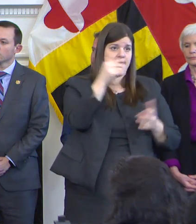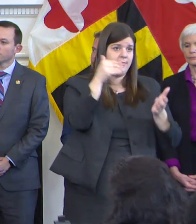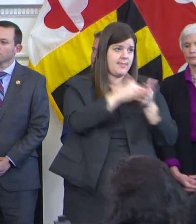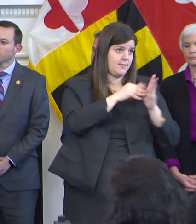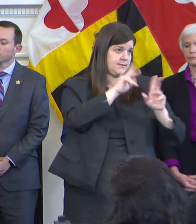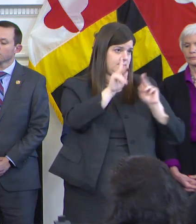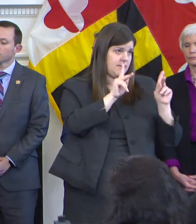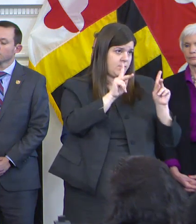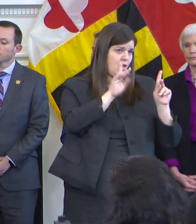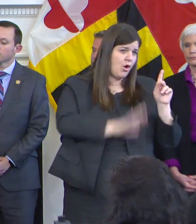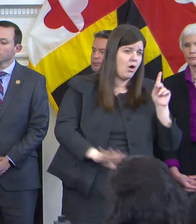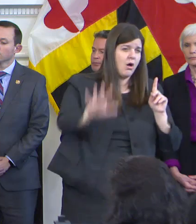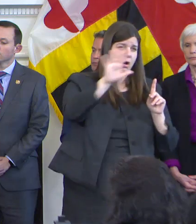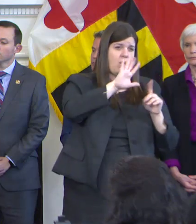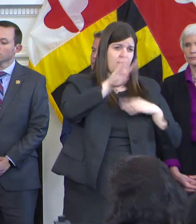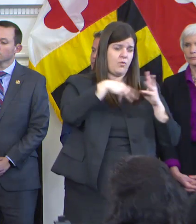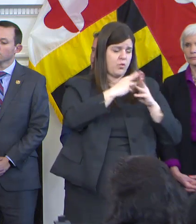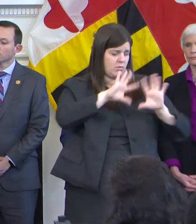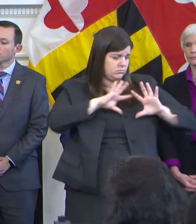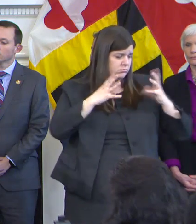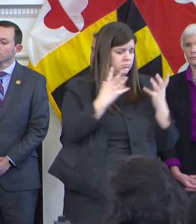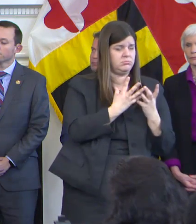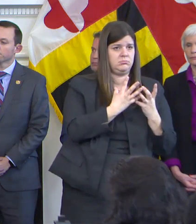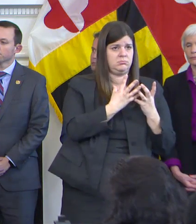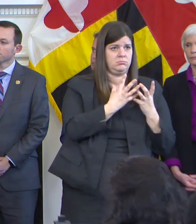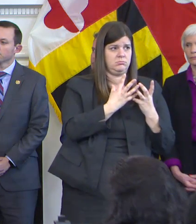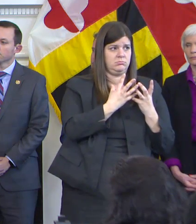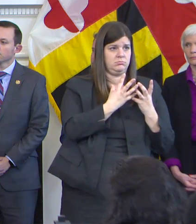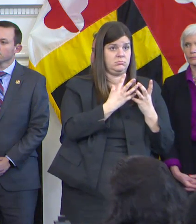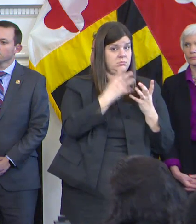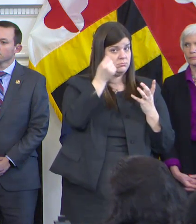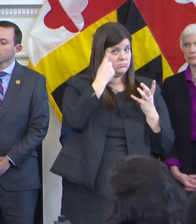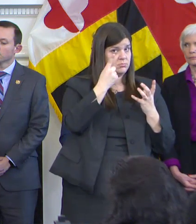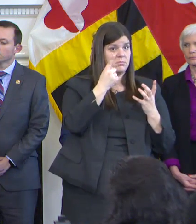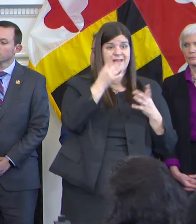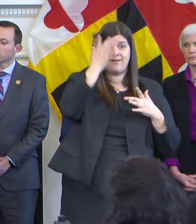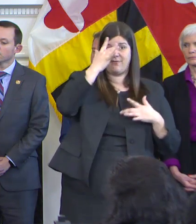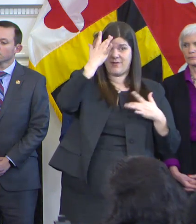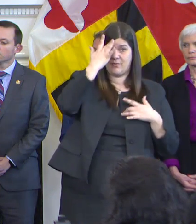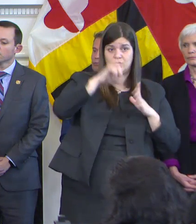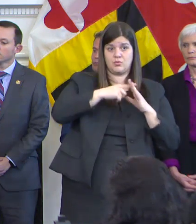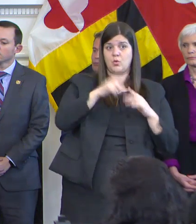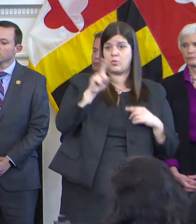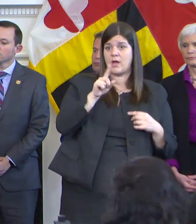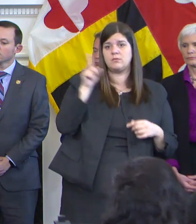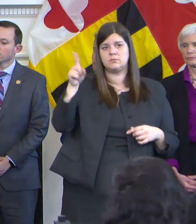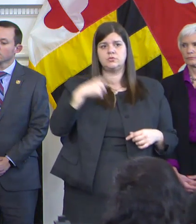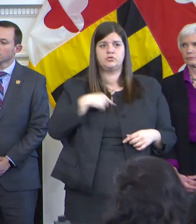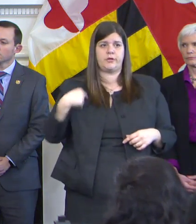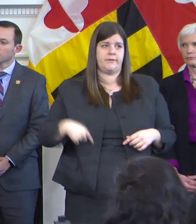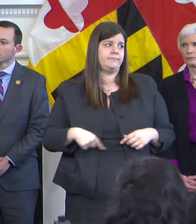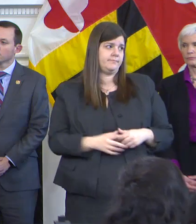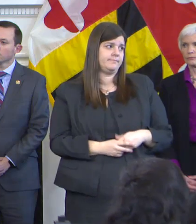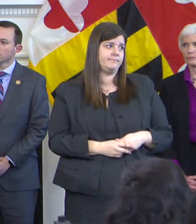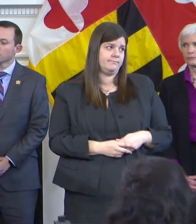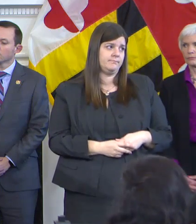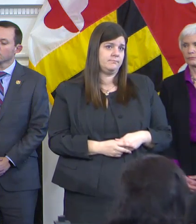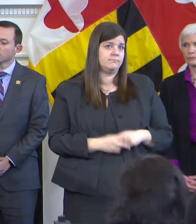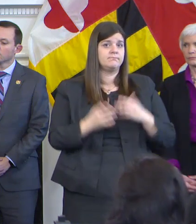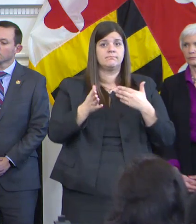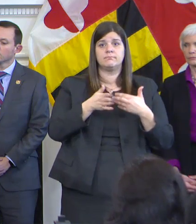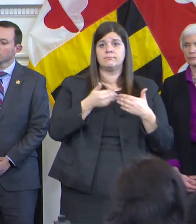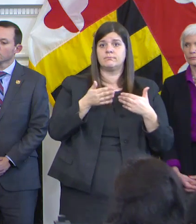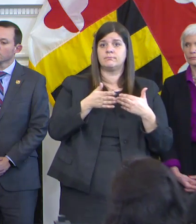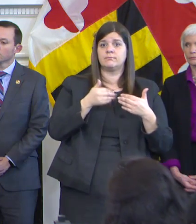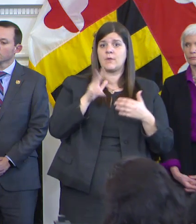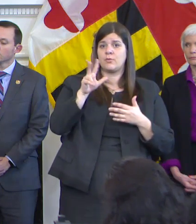been infected by the virus, which started in China. Nearly 3,900 people have died.